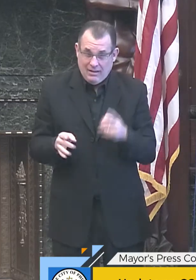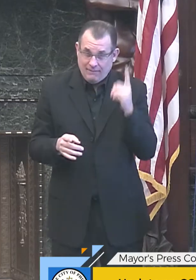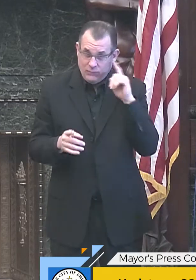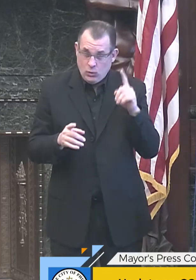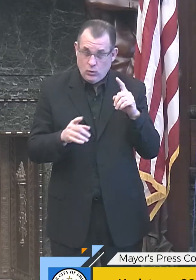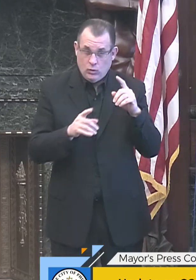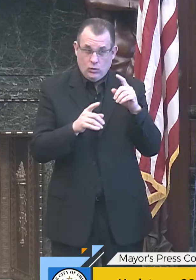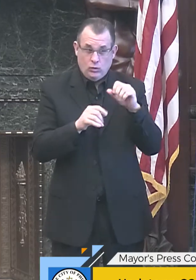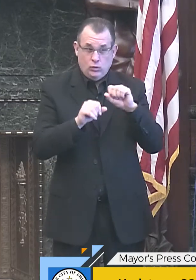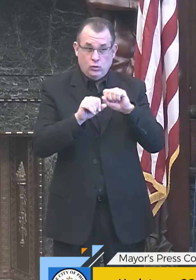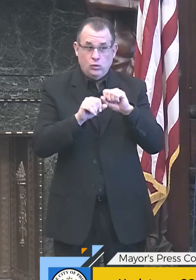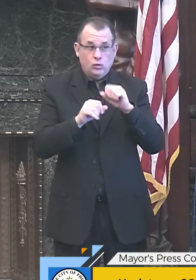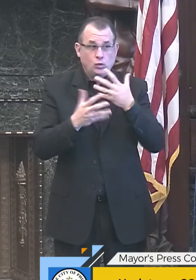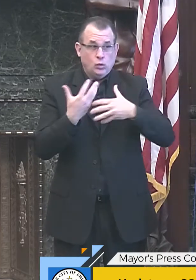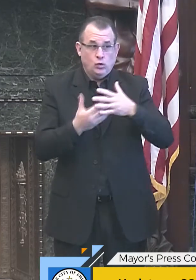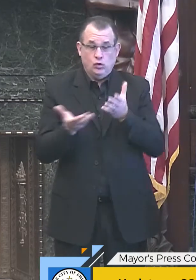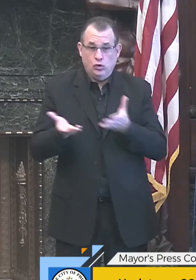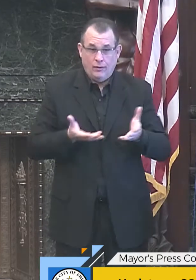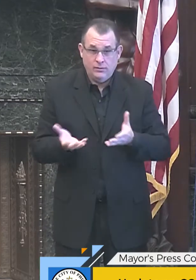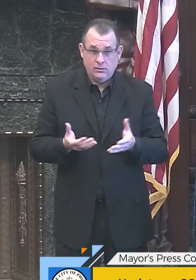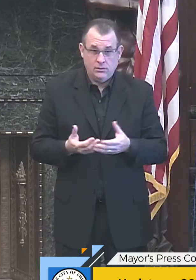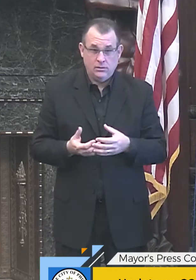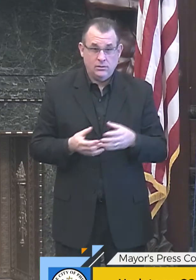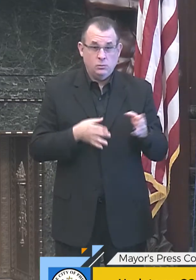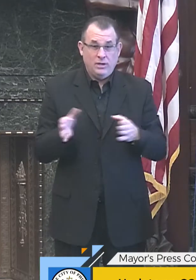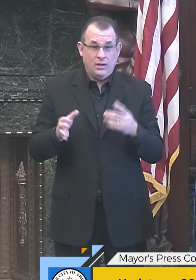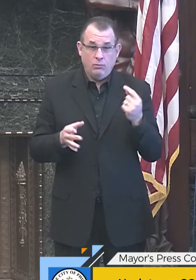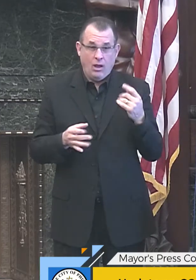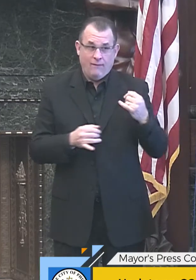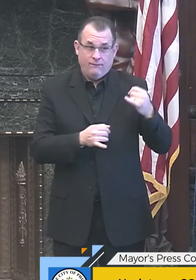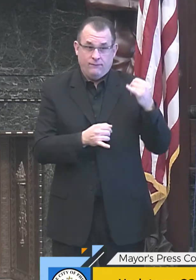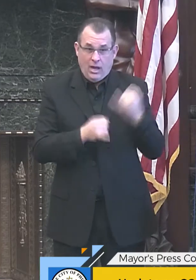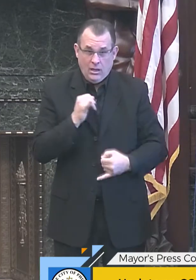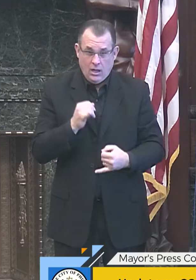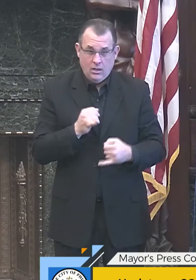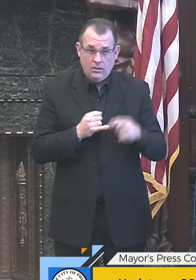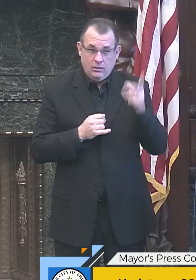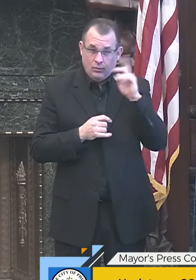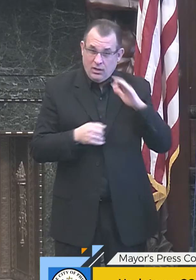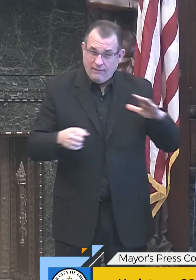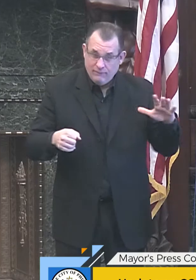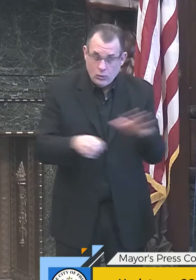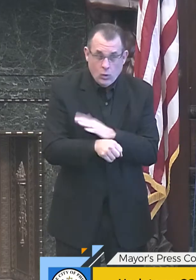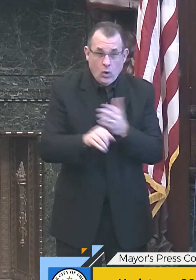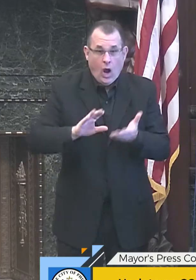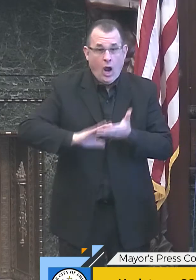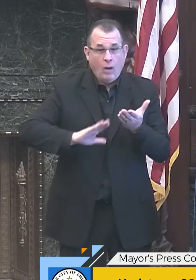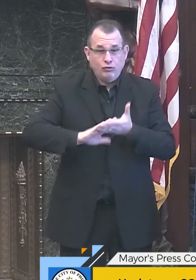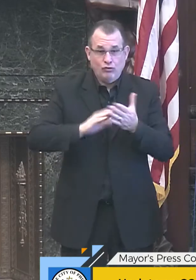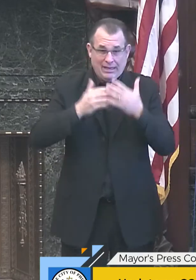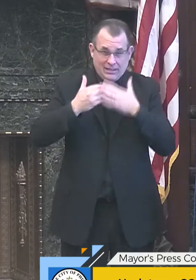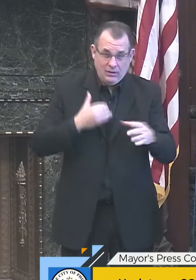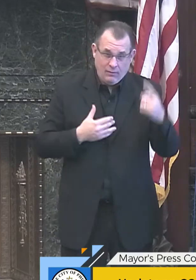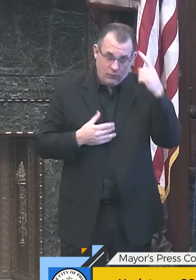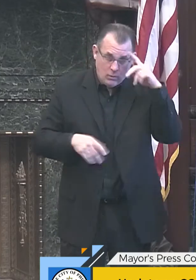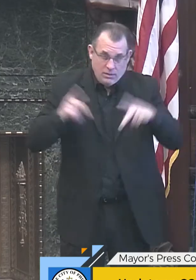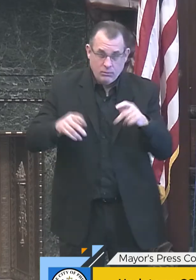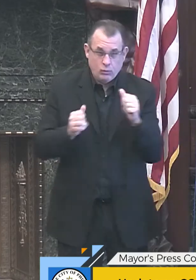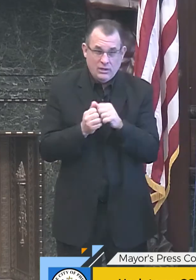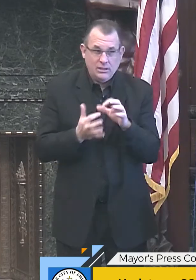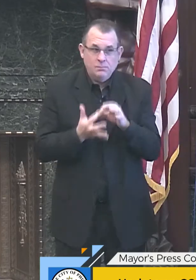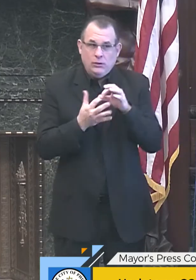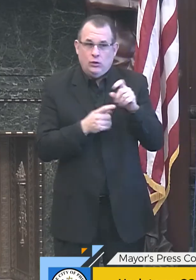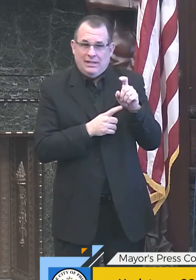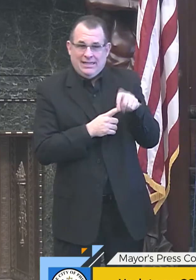We believe those plans are finalized, and we expect to be fully operational for those with special needs, like those that are